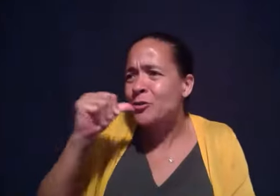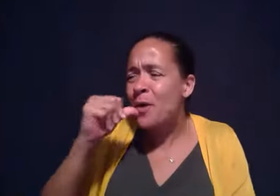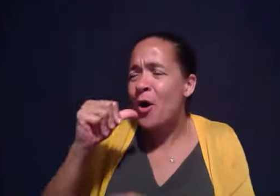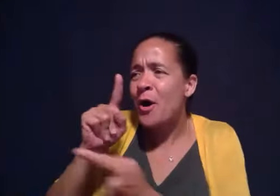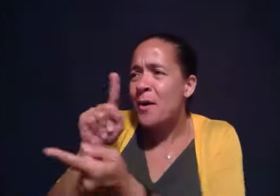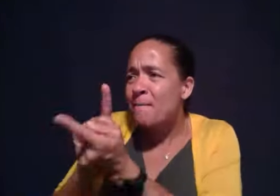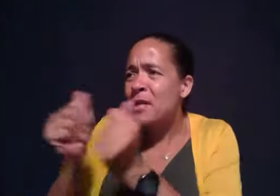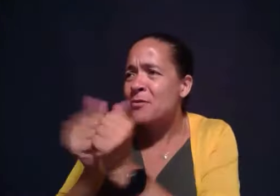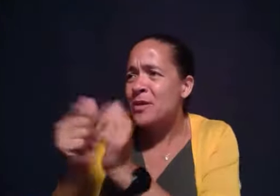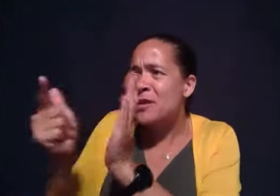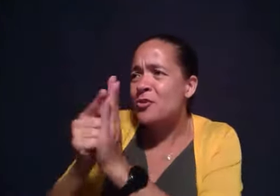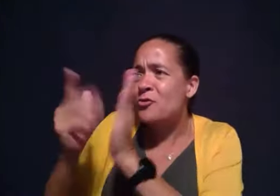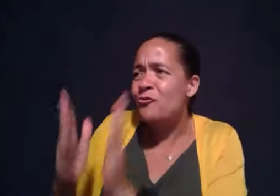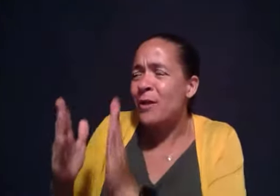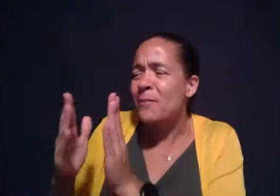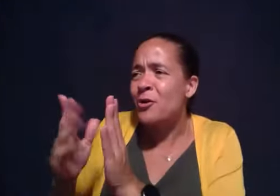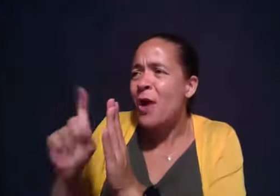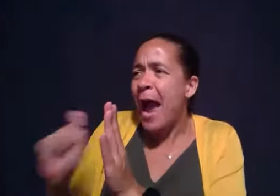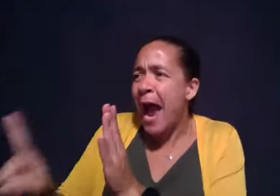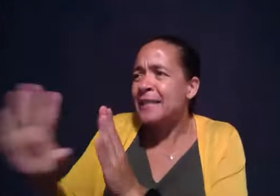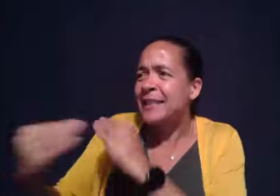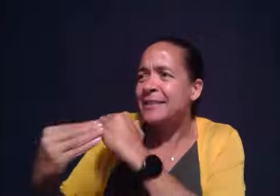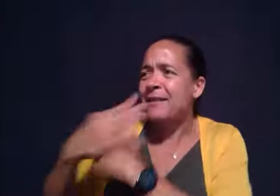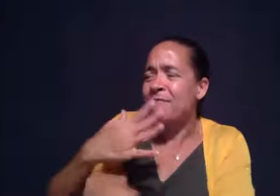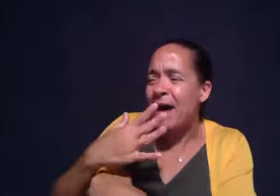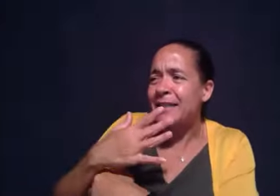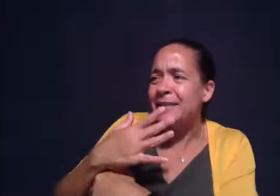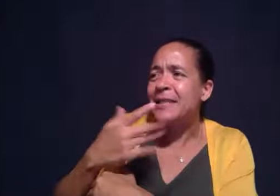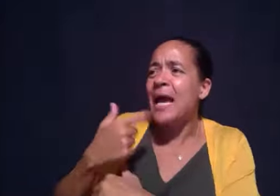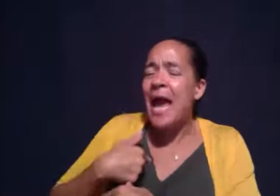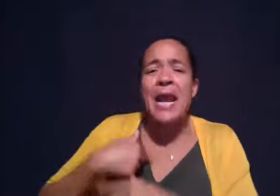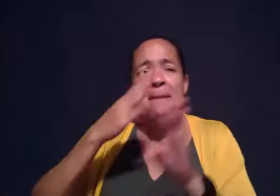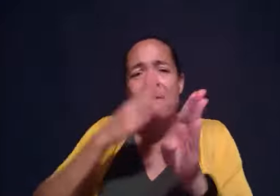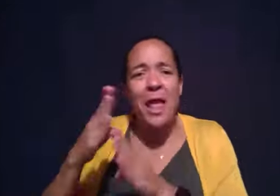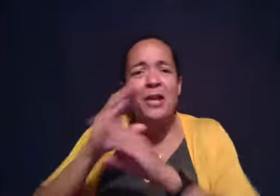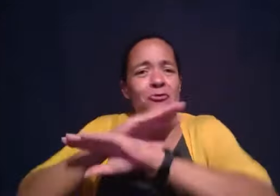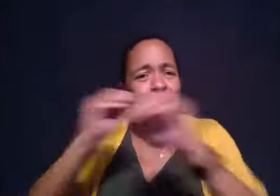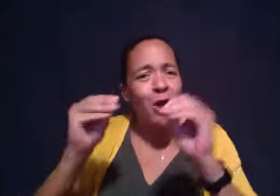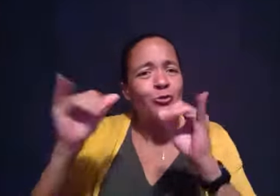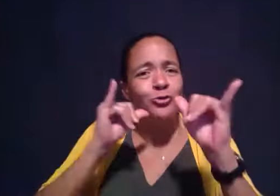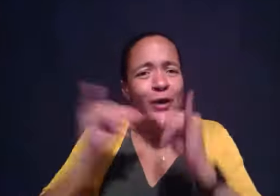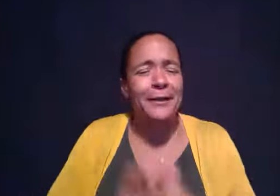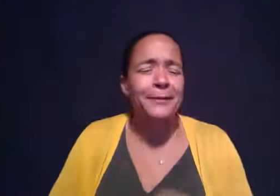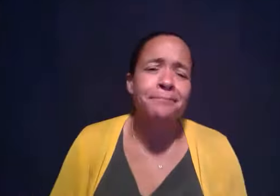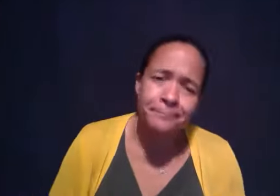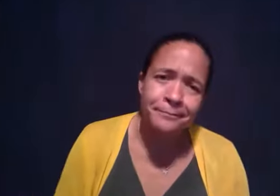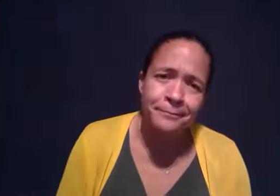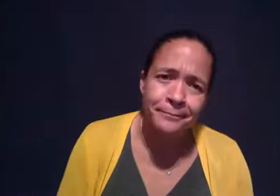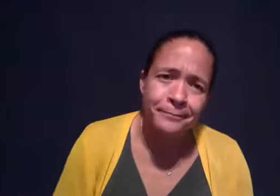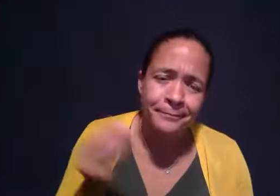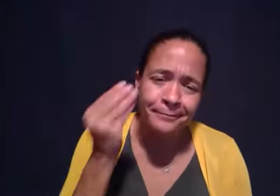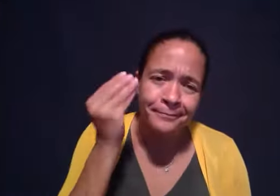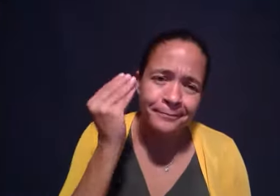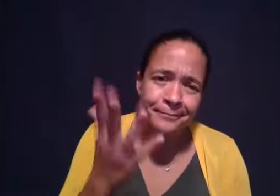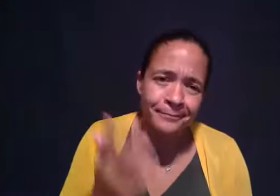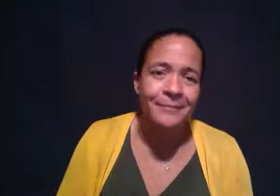drink. What could go wrong here? And so I sit across from what I think is the worst drunk I've ever